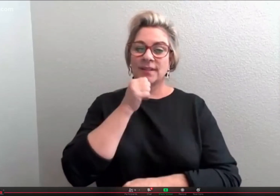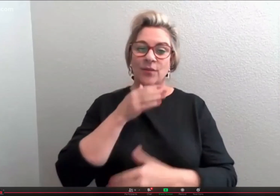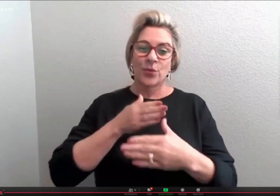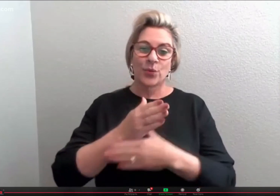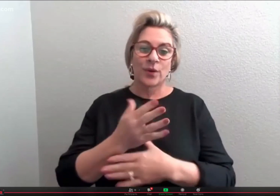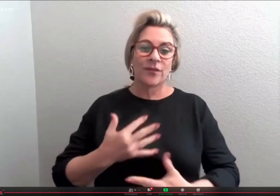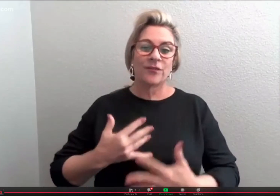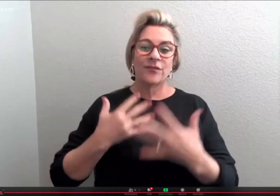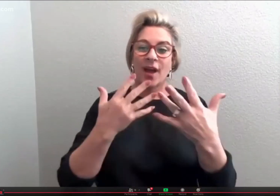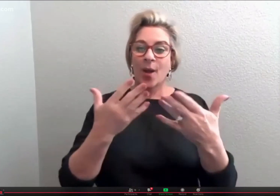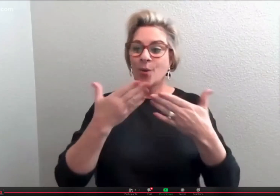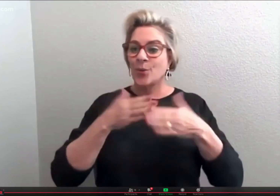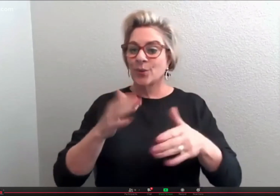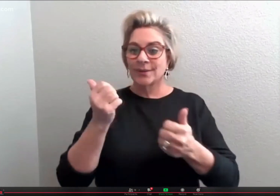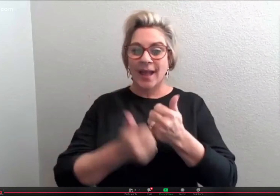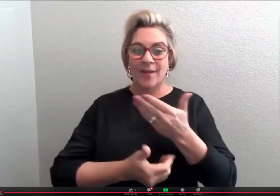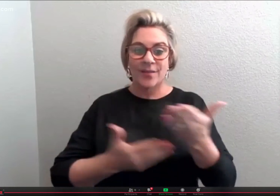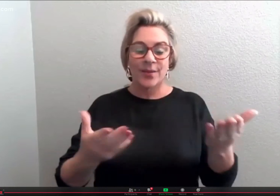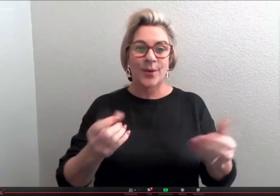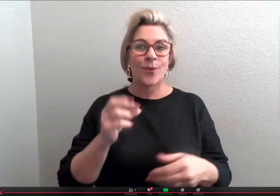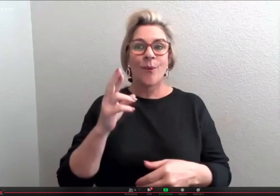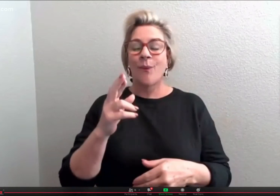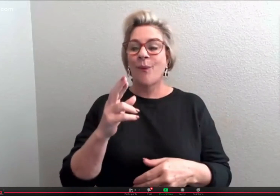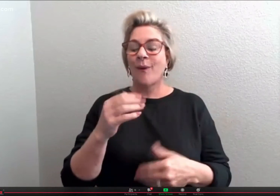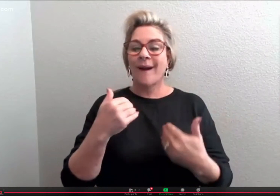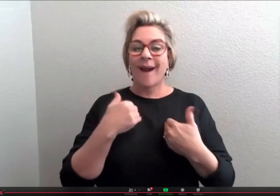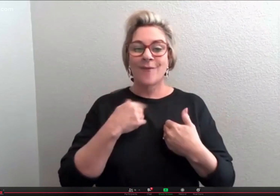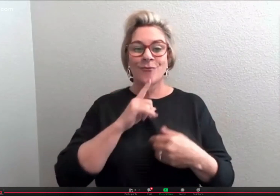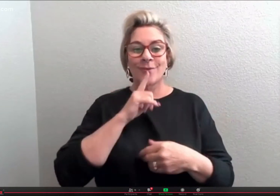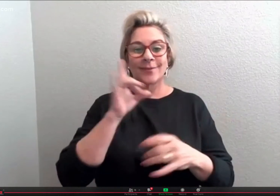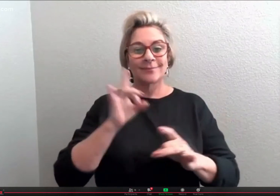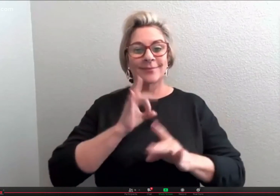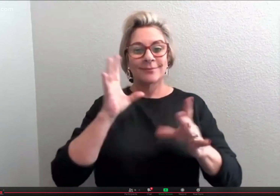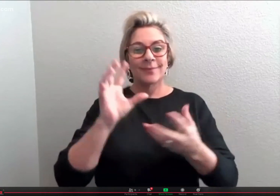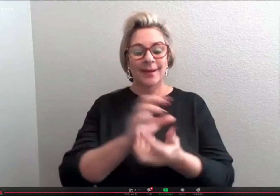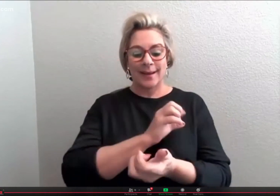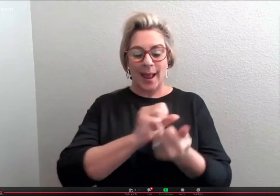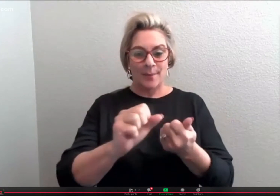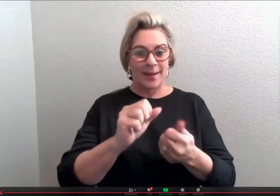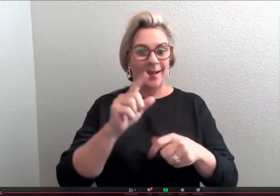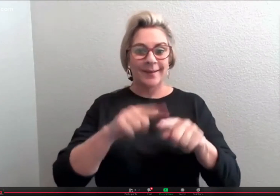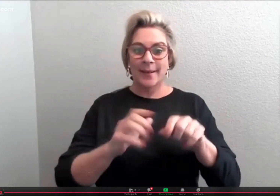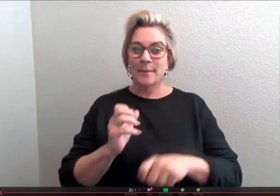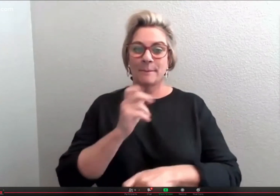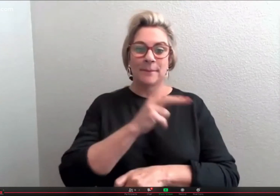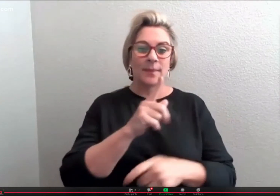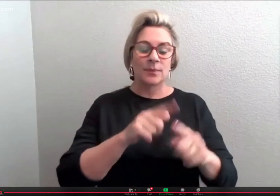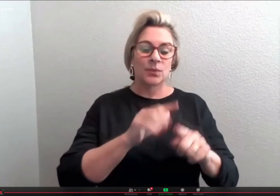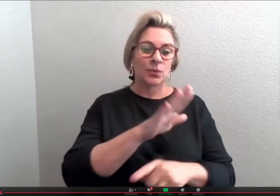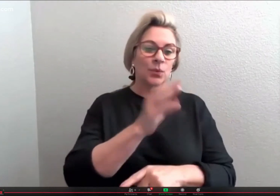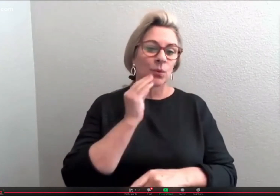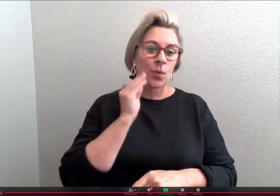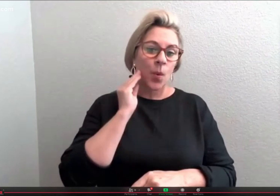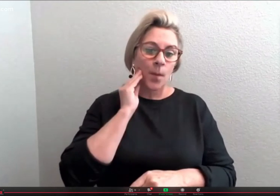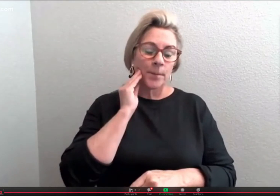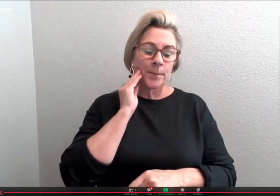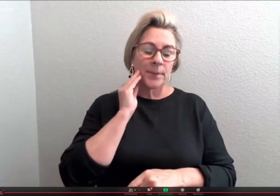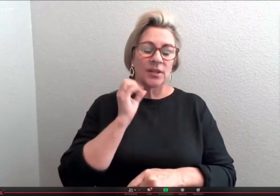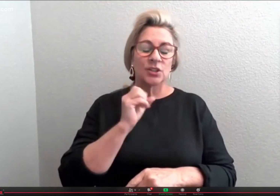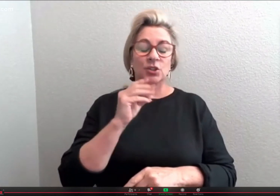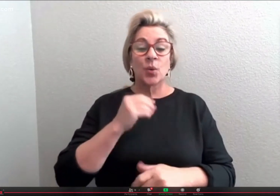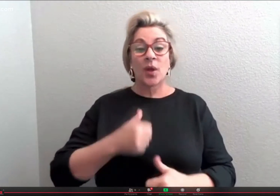they had or having substantial damage and still being unable to return to a home.